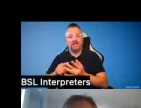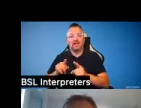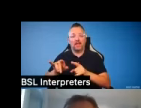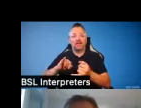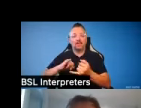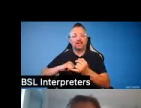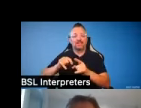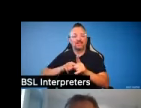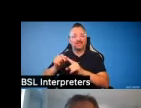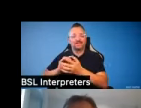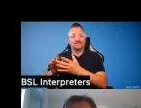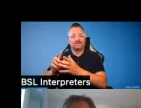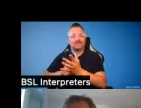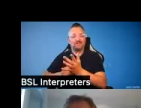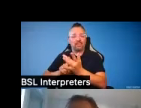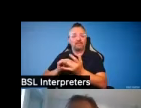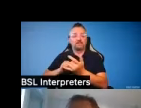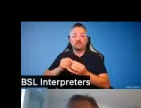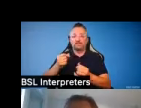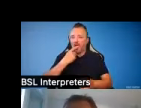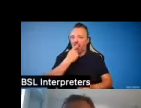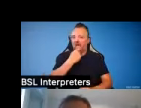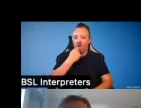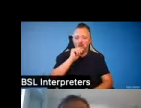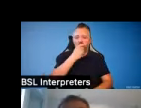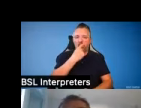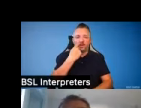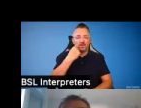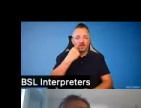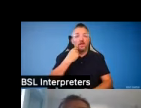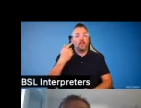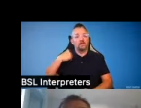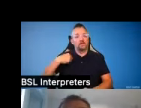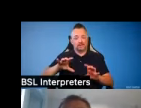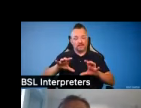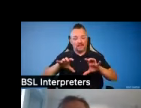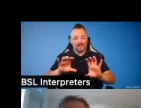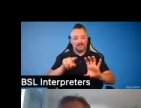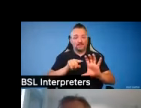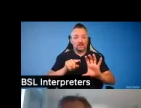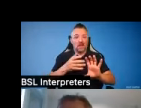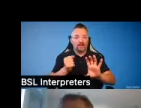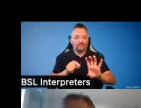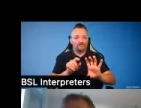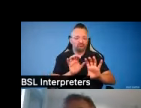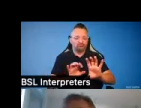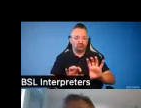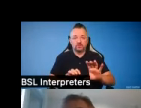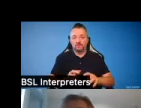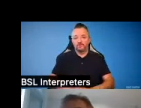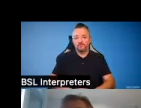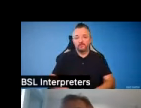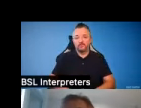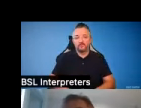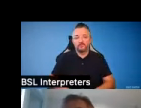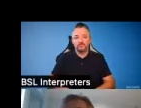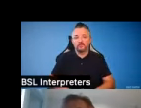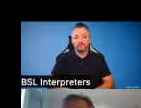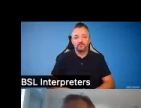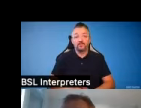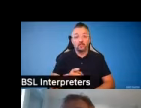A lot of people get lesions in the mouth and around their anus. Next slide. If you do want to find out more and